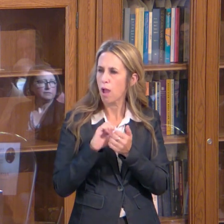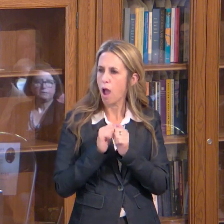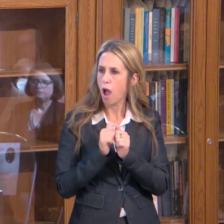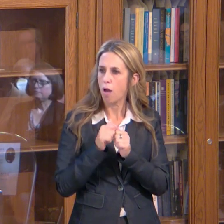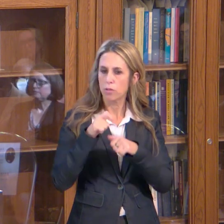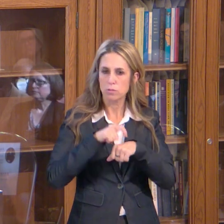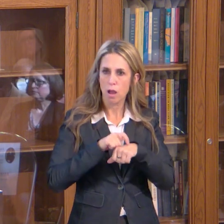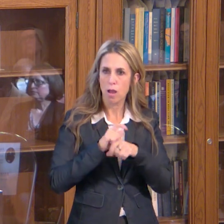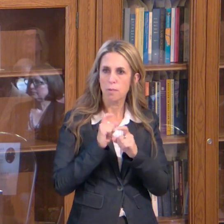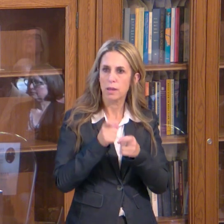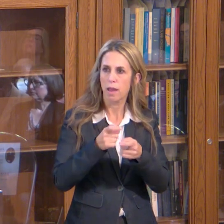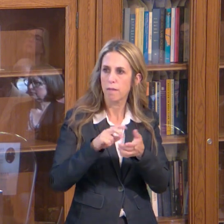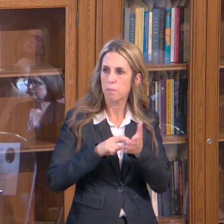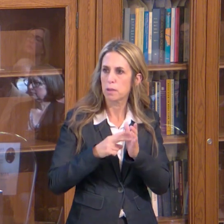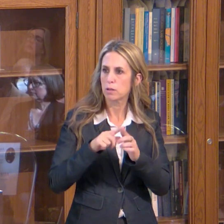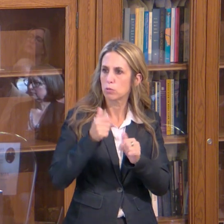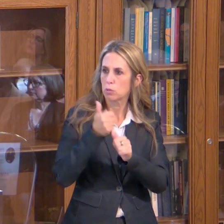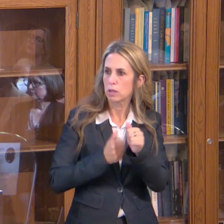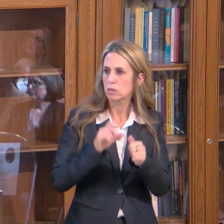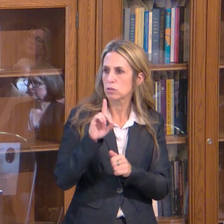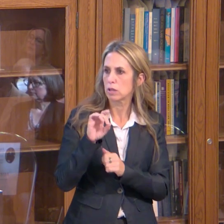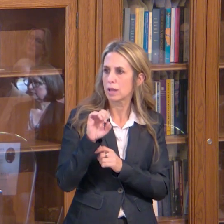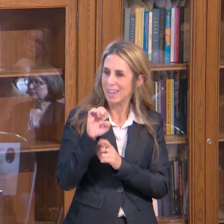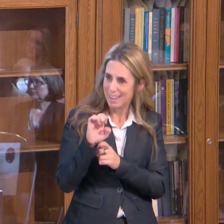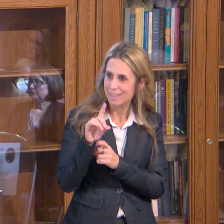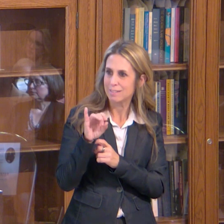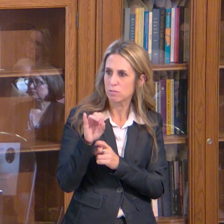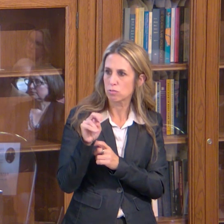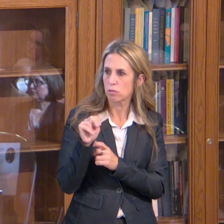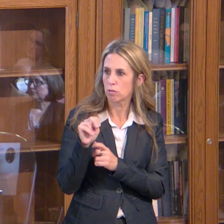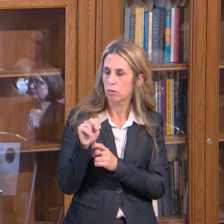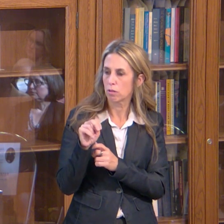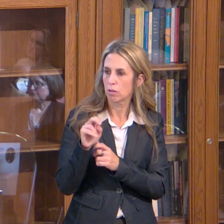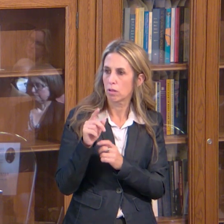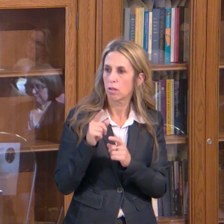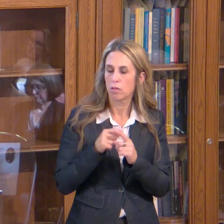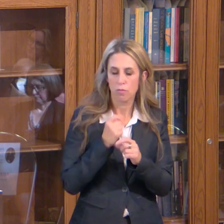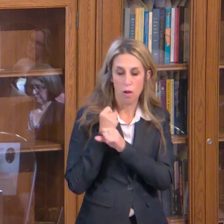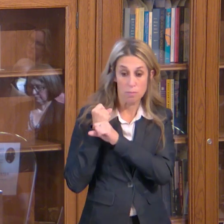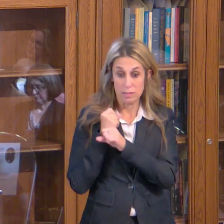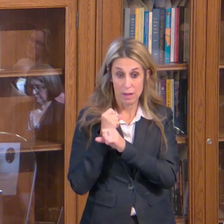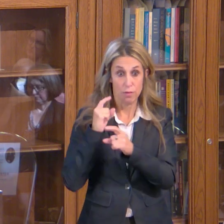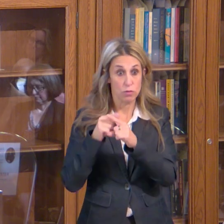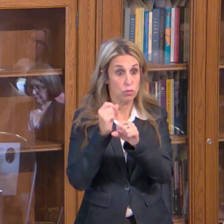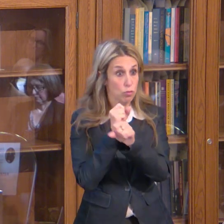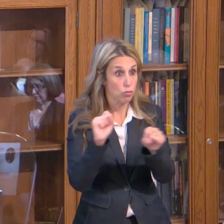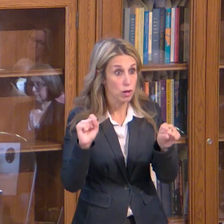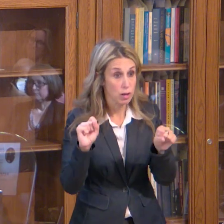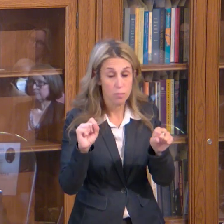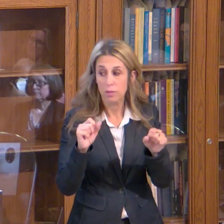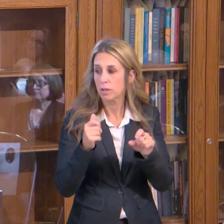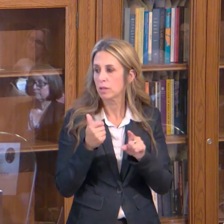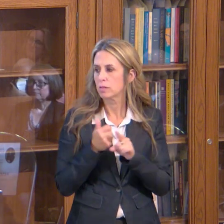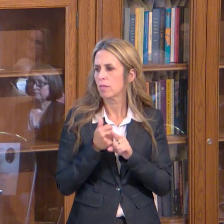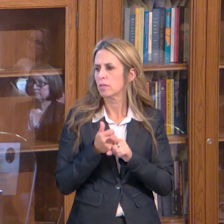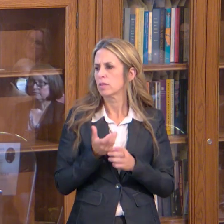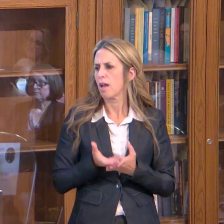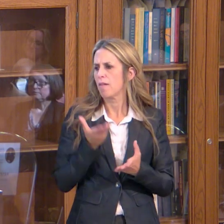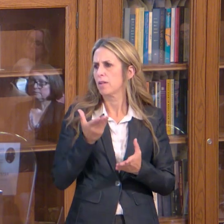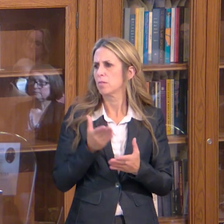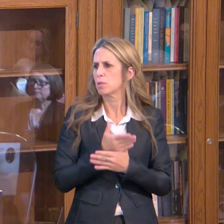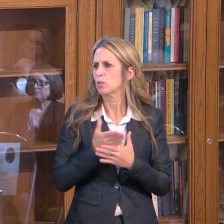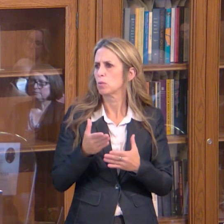and thoughts to each Edition the generational character of From Slavery to Freedom is evident